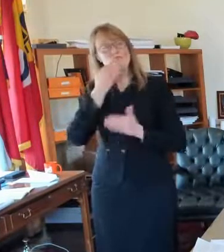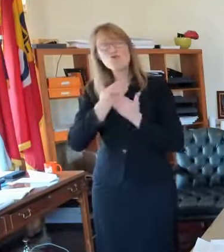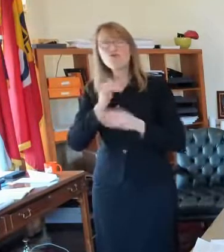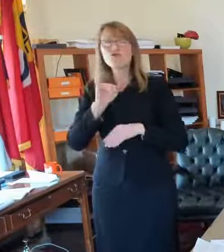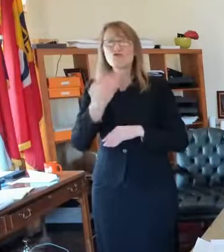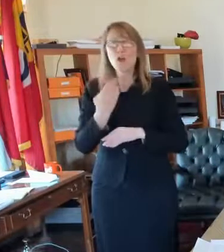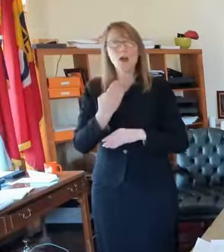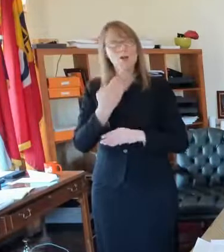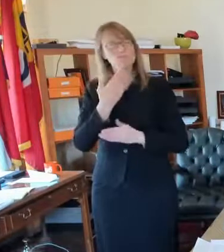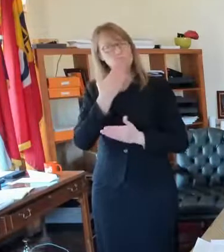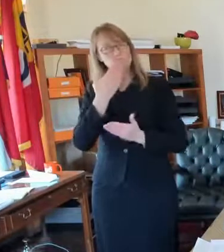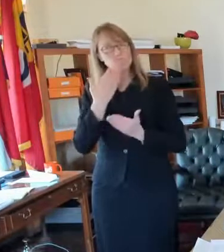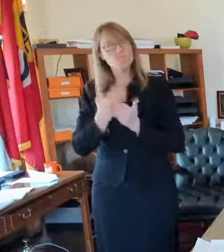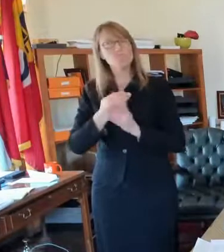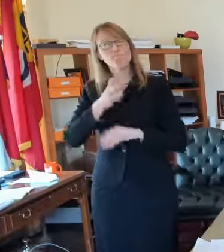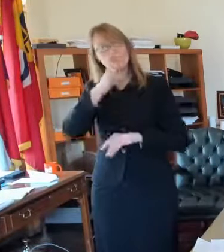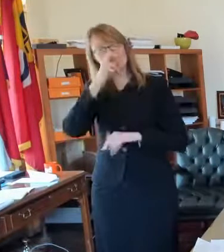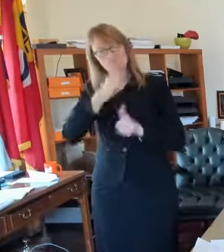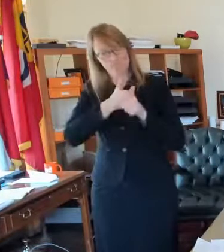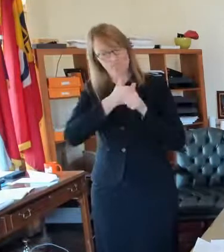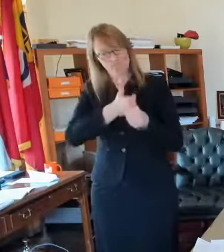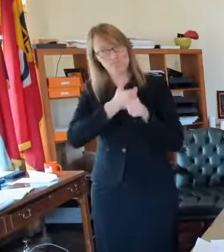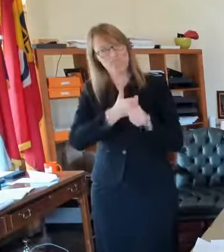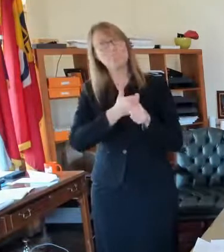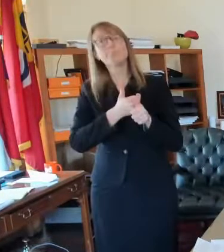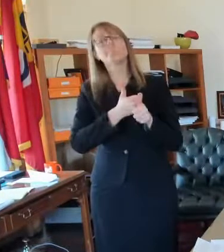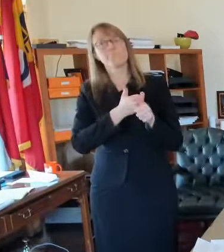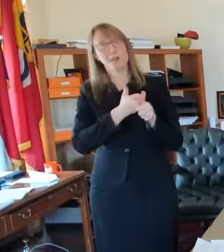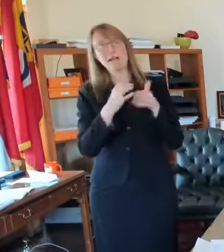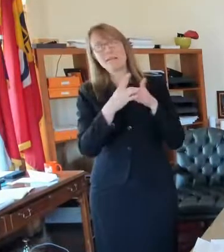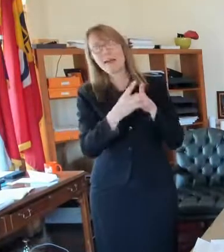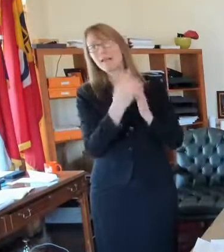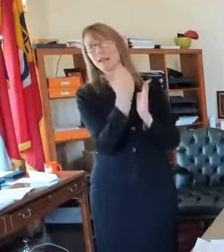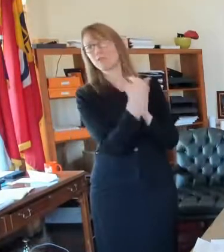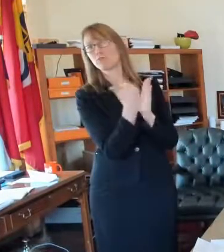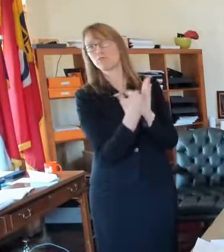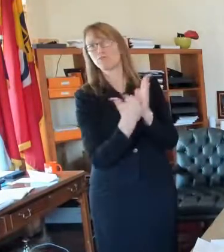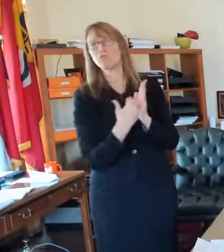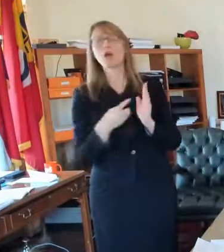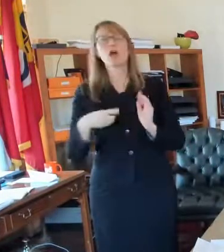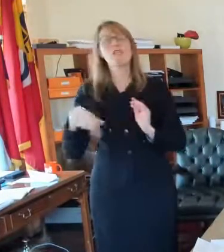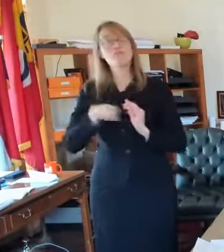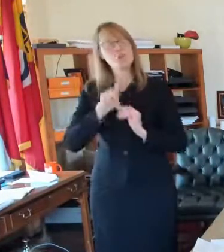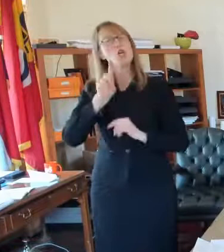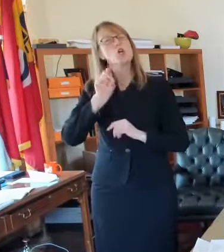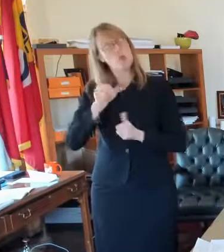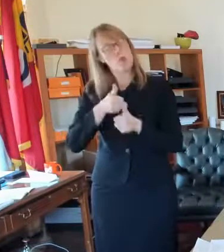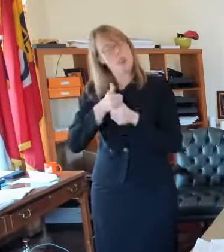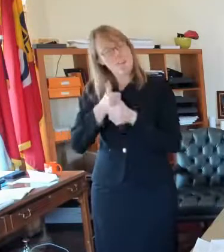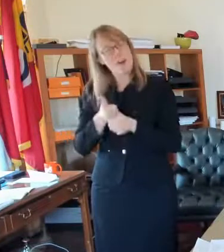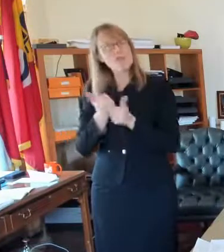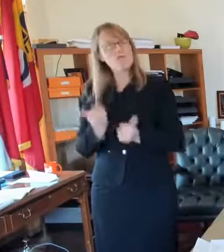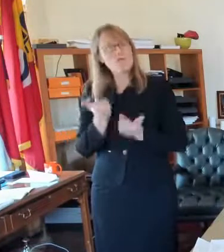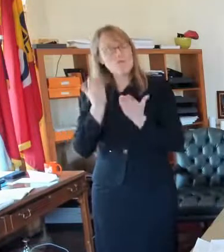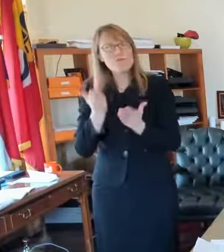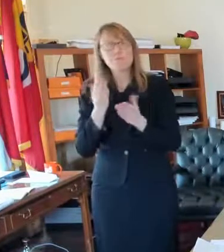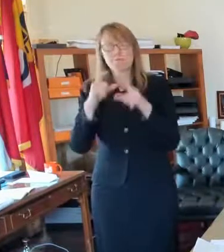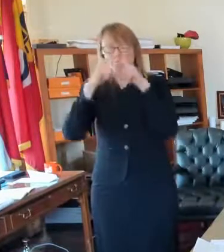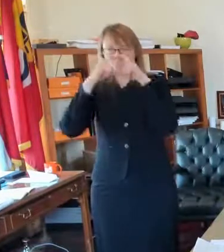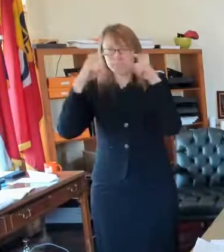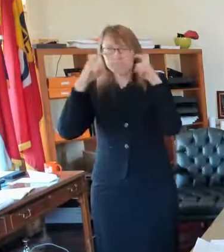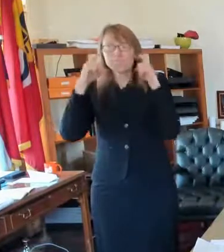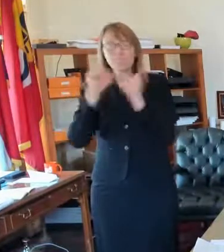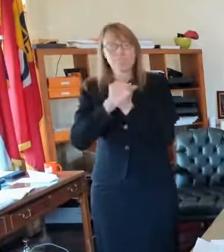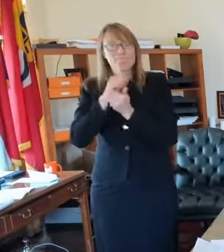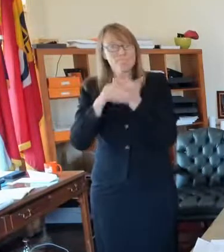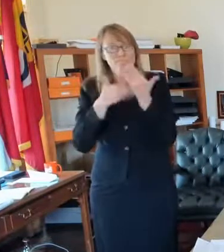mitigation strategies of mask wearing, social distancing, hand washing, and